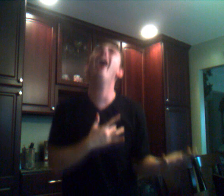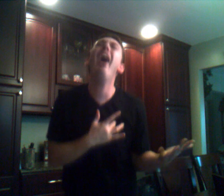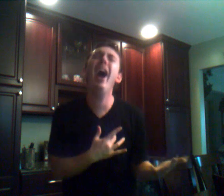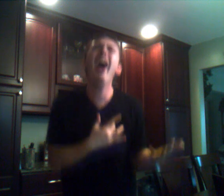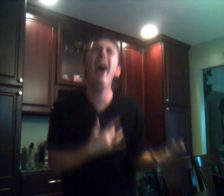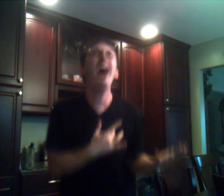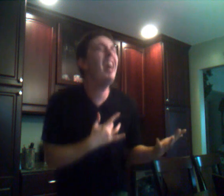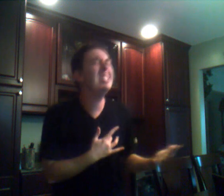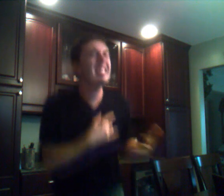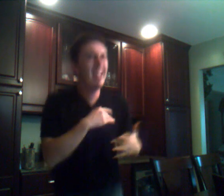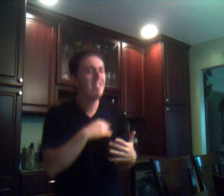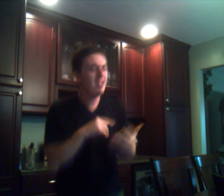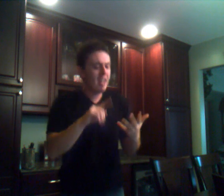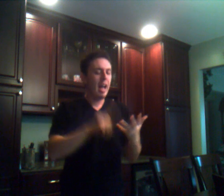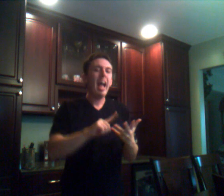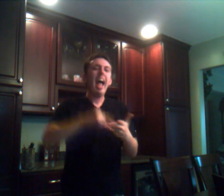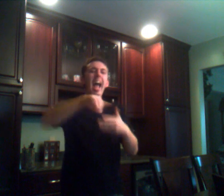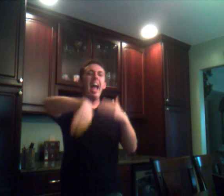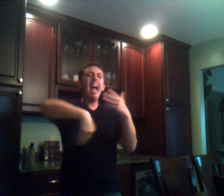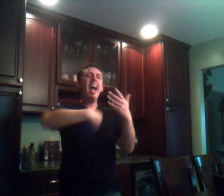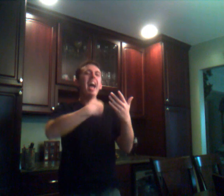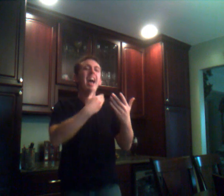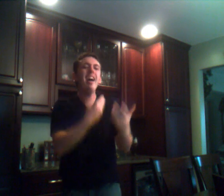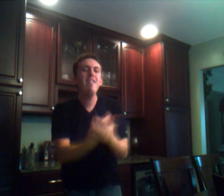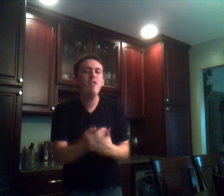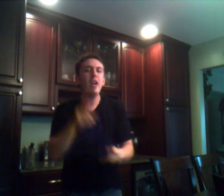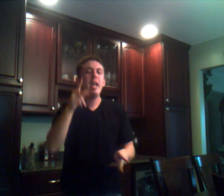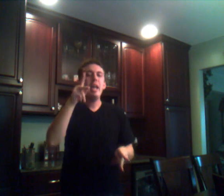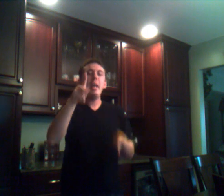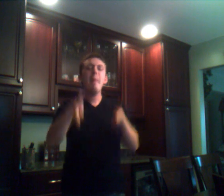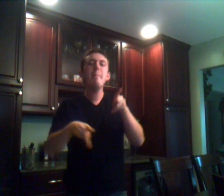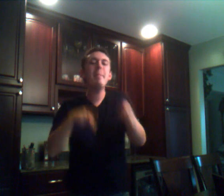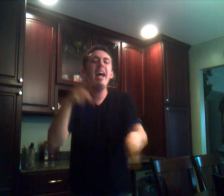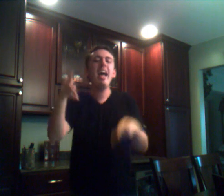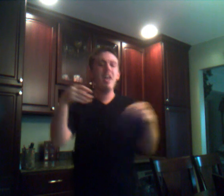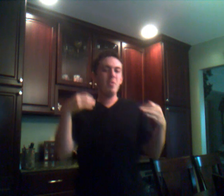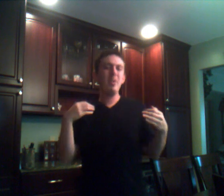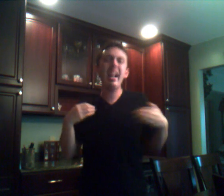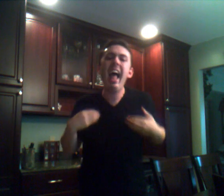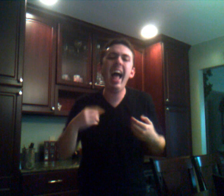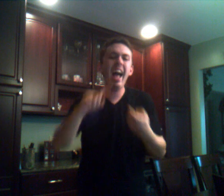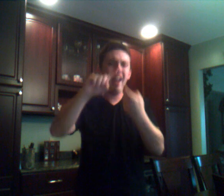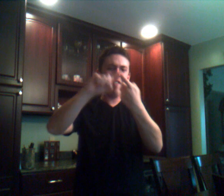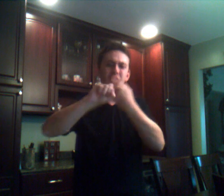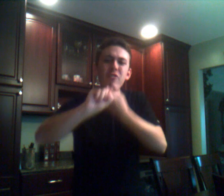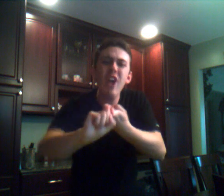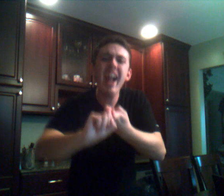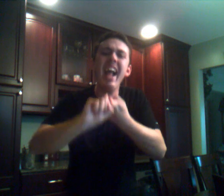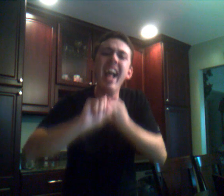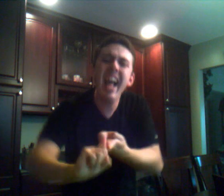hearts will never end All will have a friend